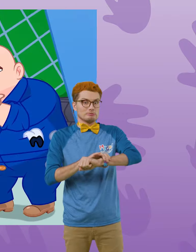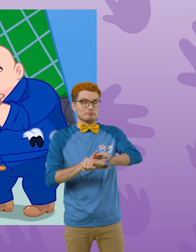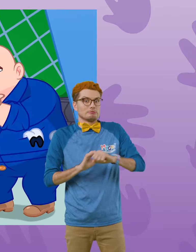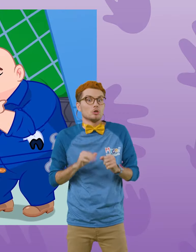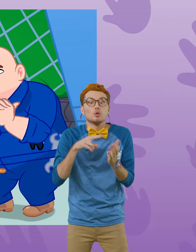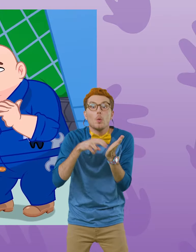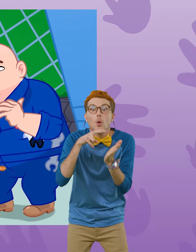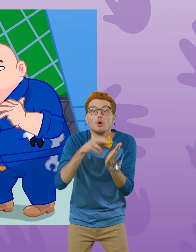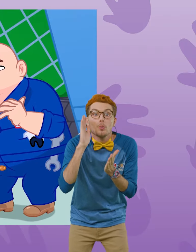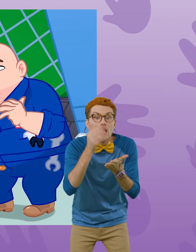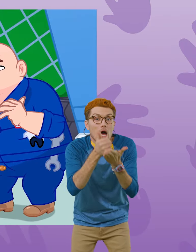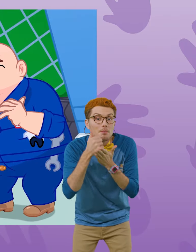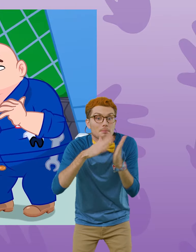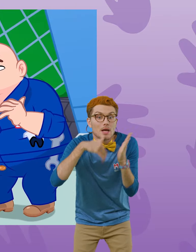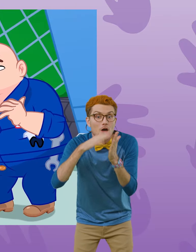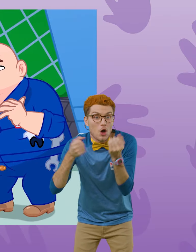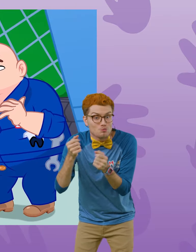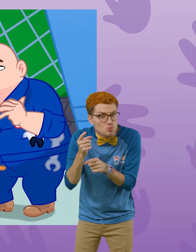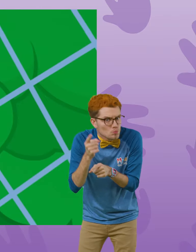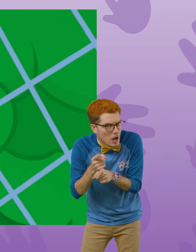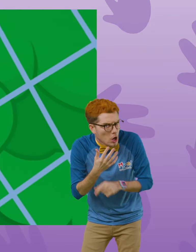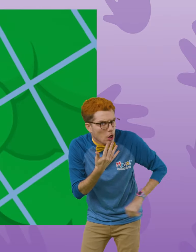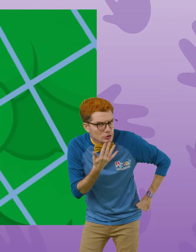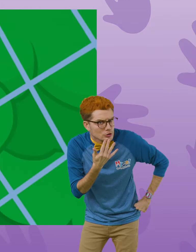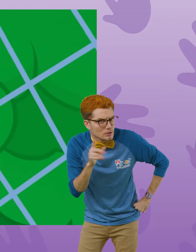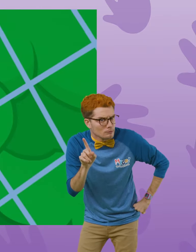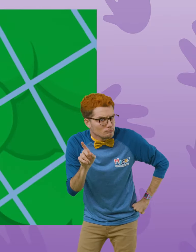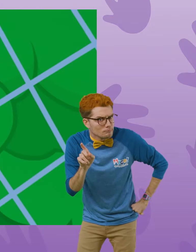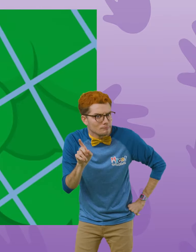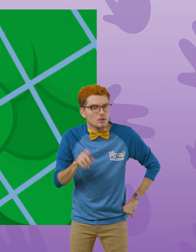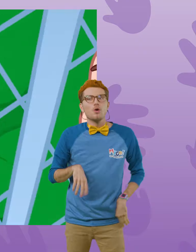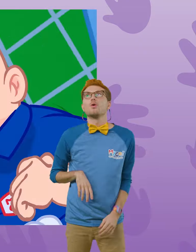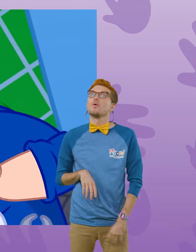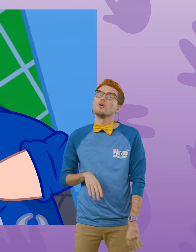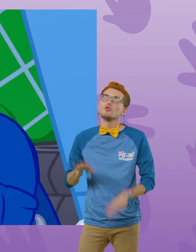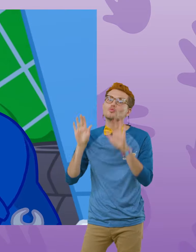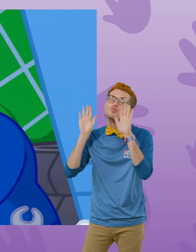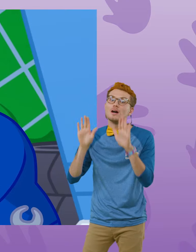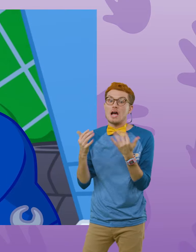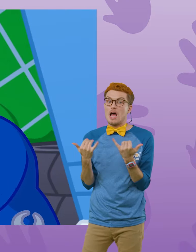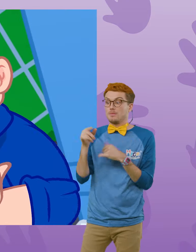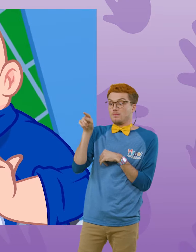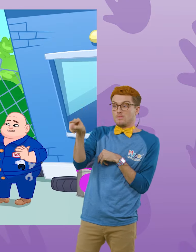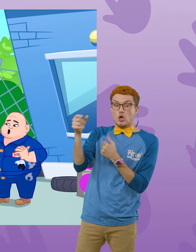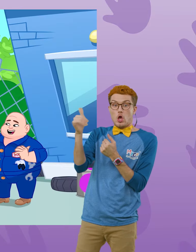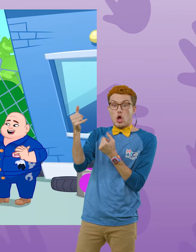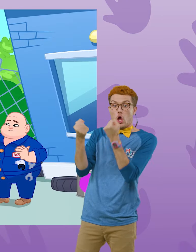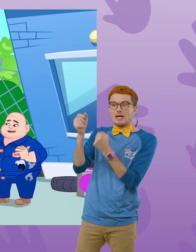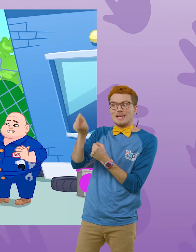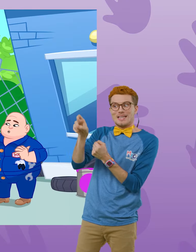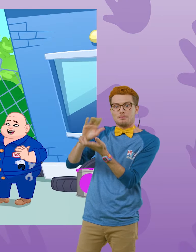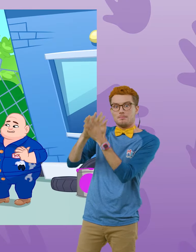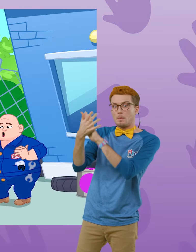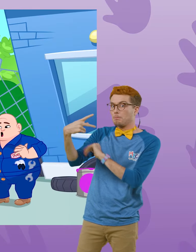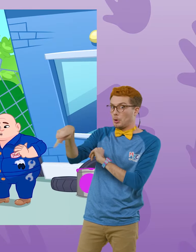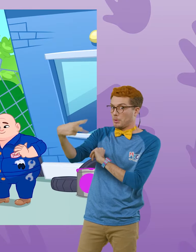Chroma, can you help us paint the cars the right color? Great. Okay, this yellow car